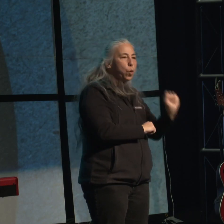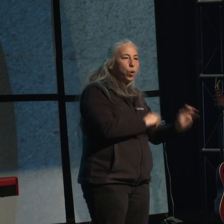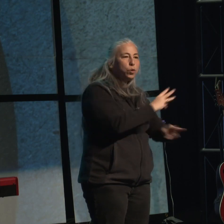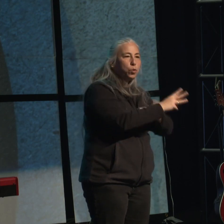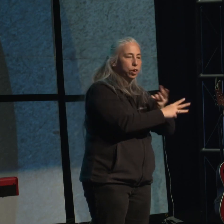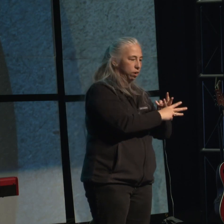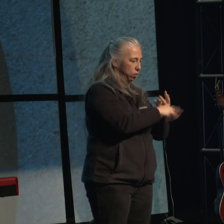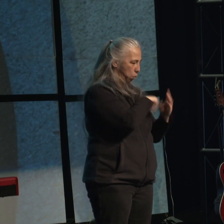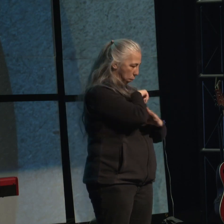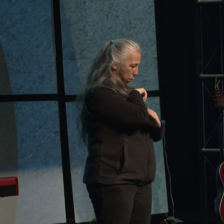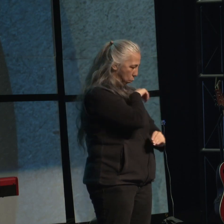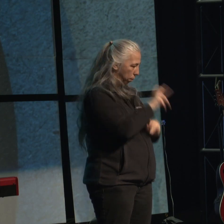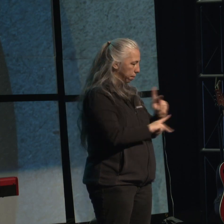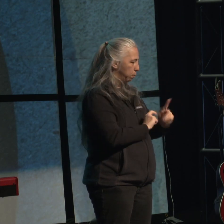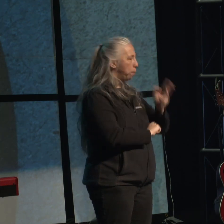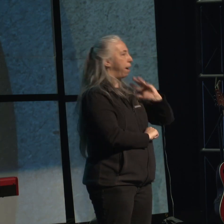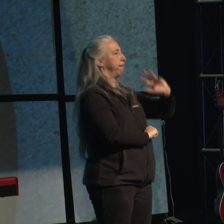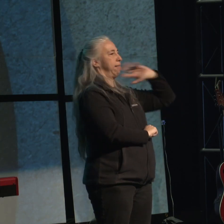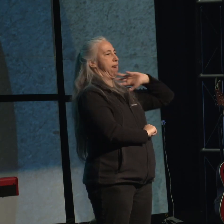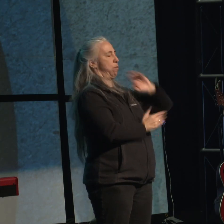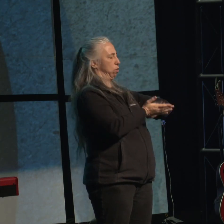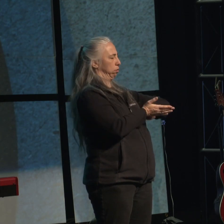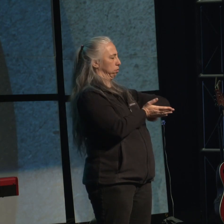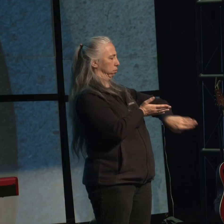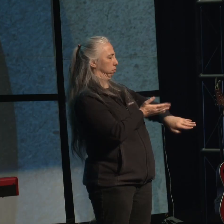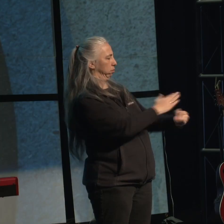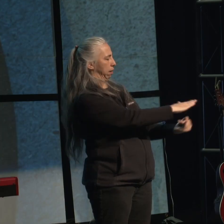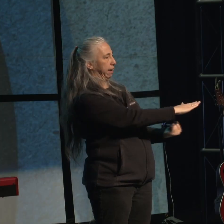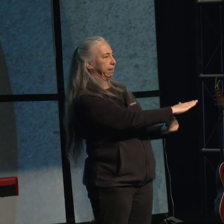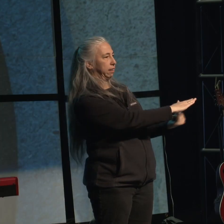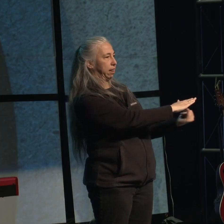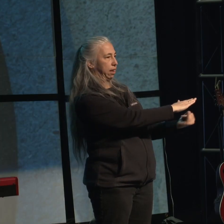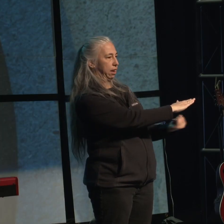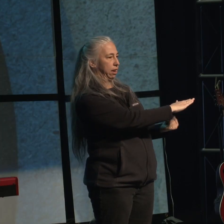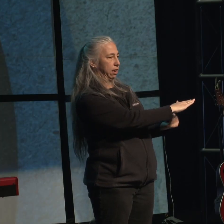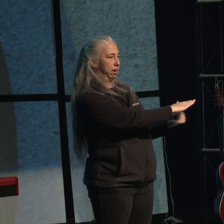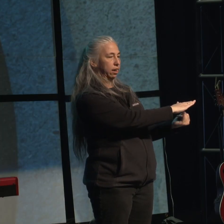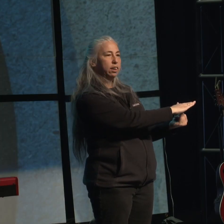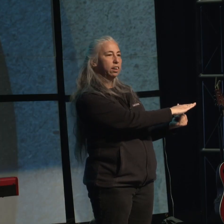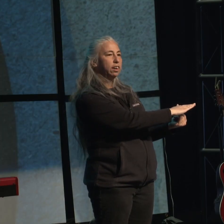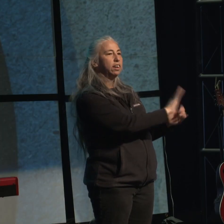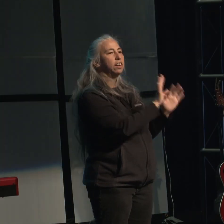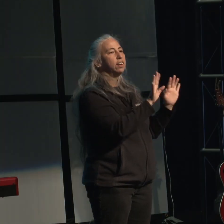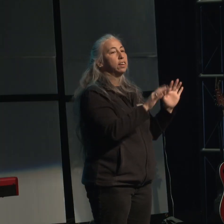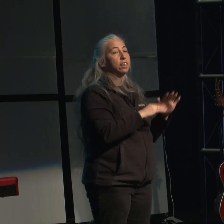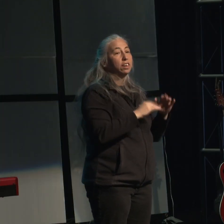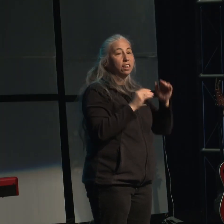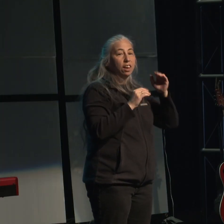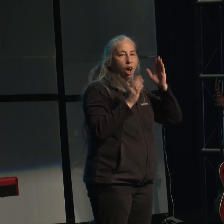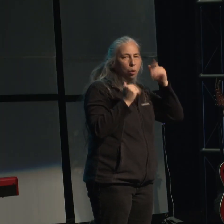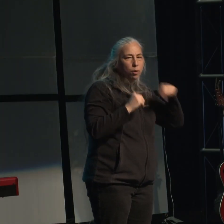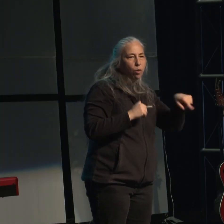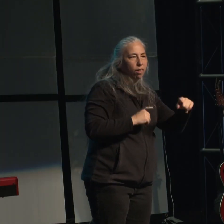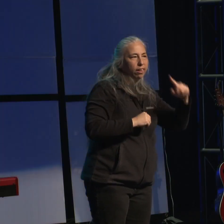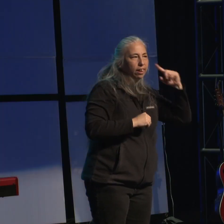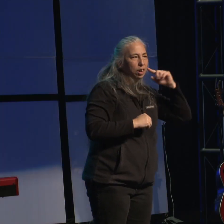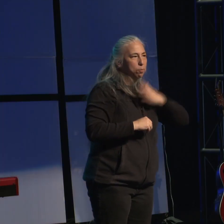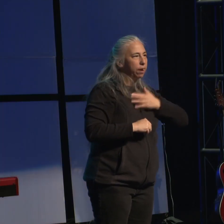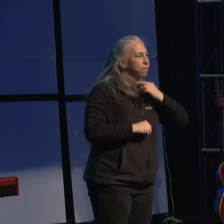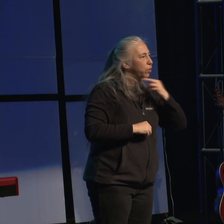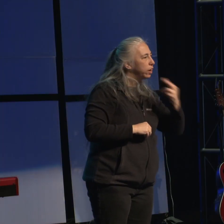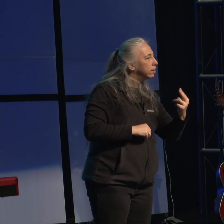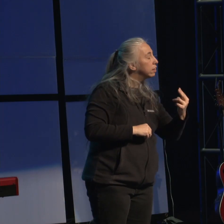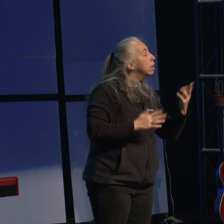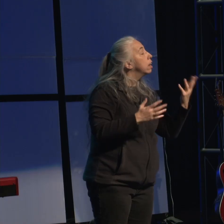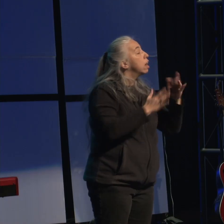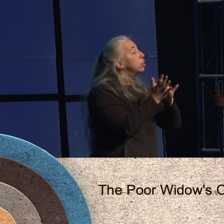are marginalized. I hope you're picking up my extremely sarcastic. What does